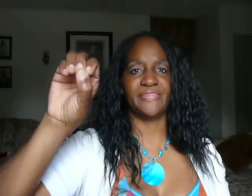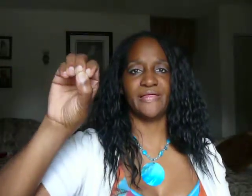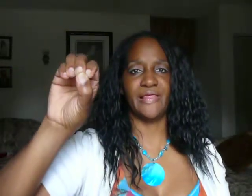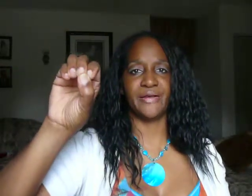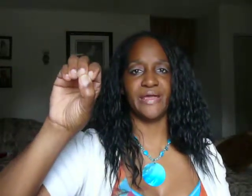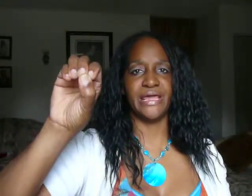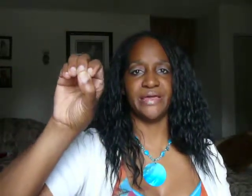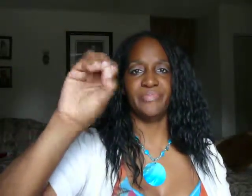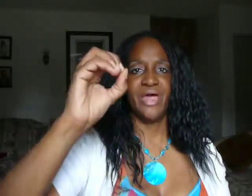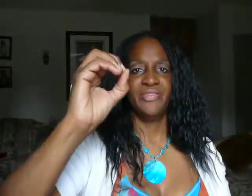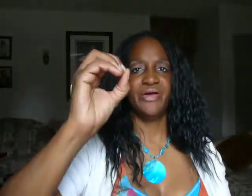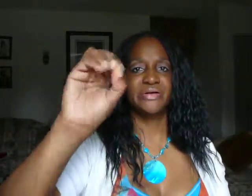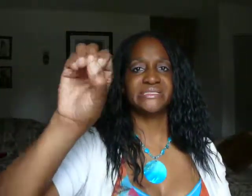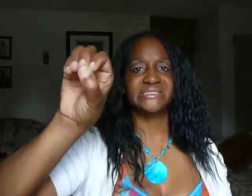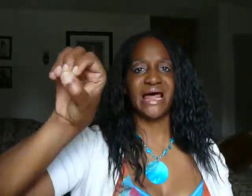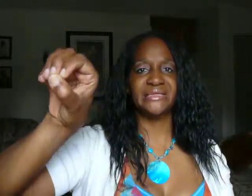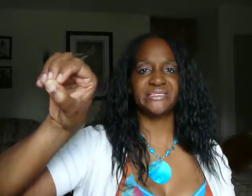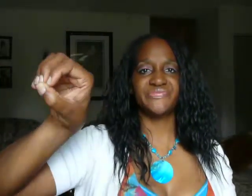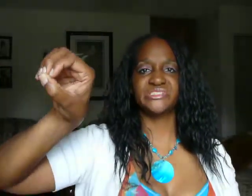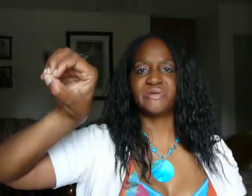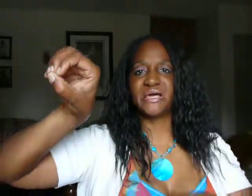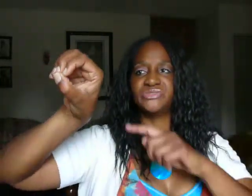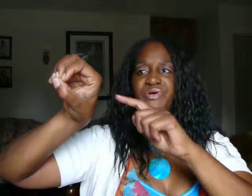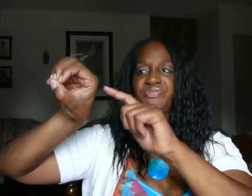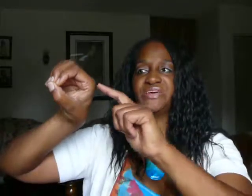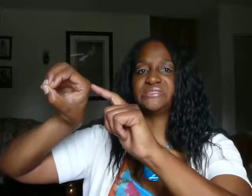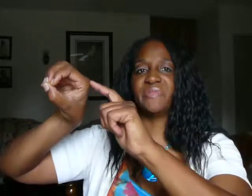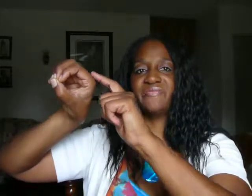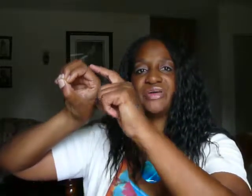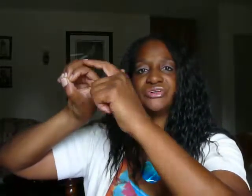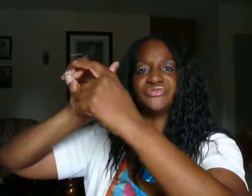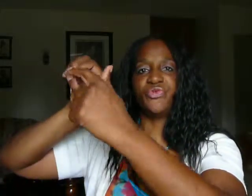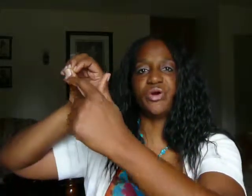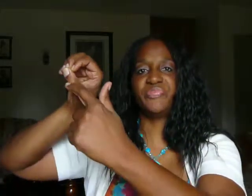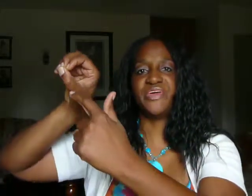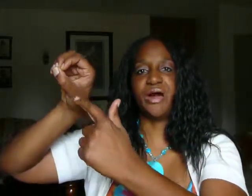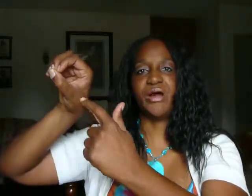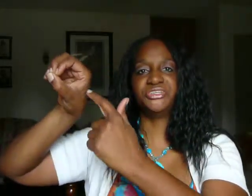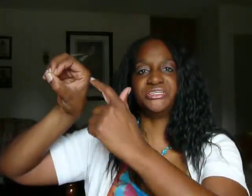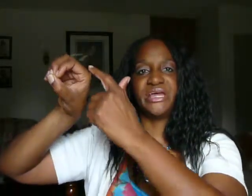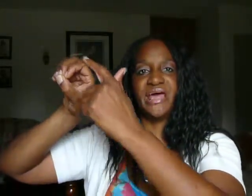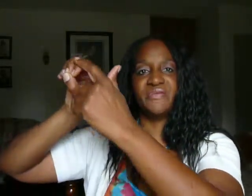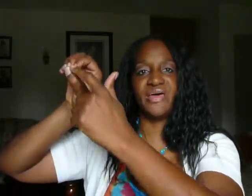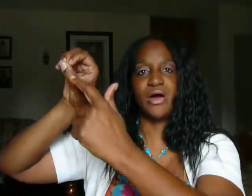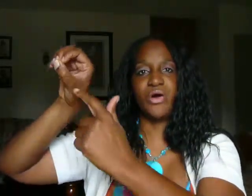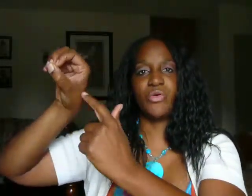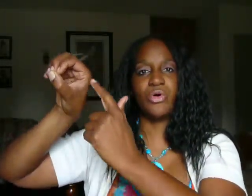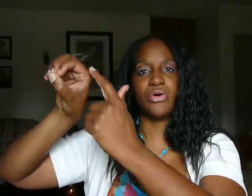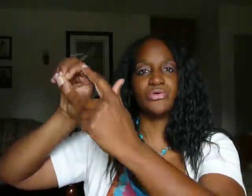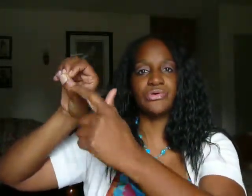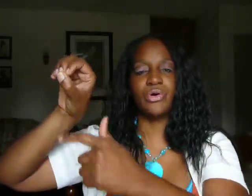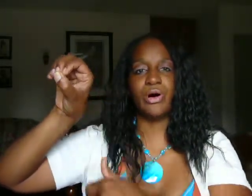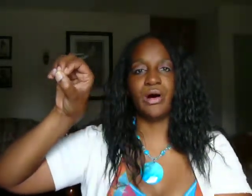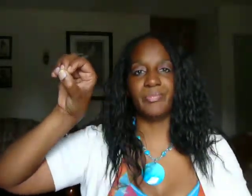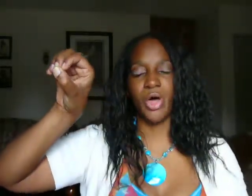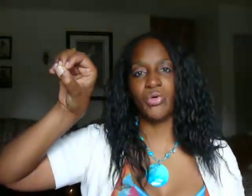the letter E. There is a slight difference because with this, my fingers form the arch and they have that whole O